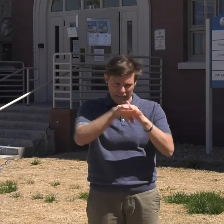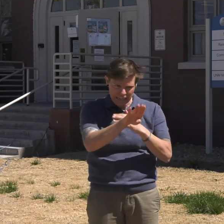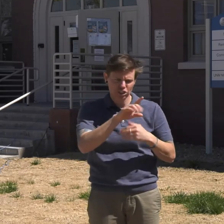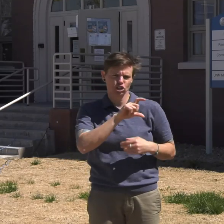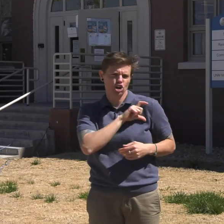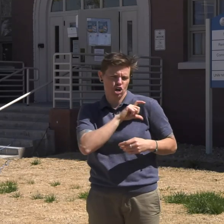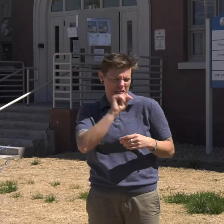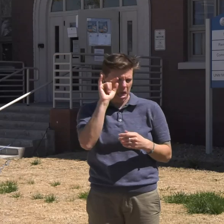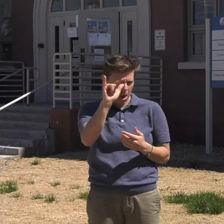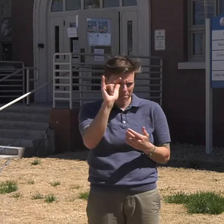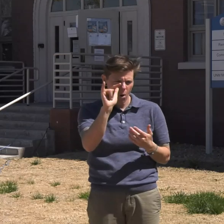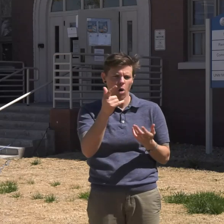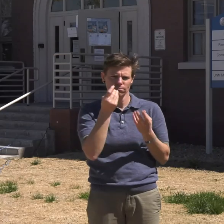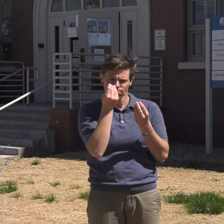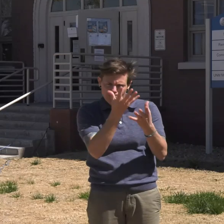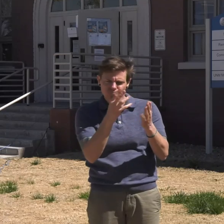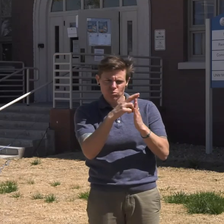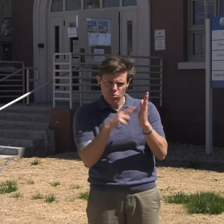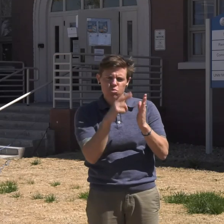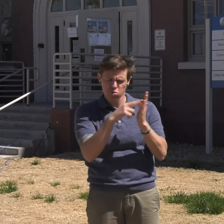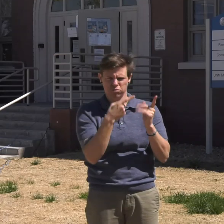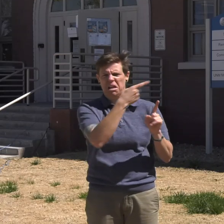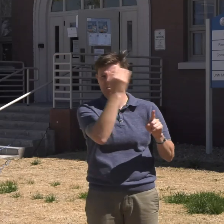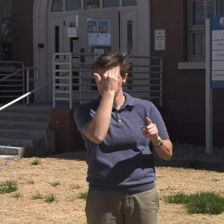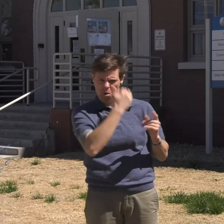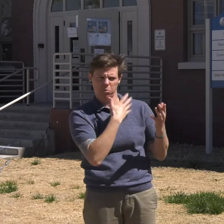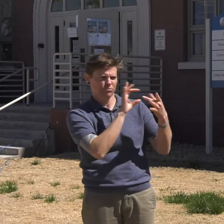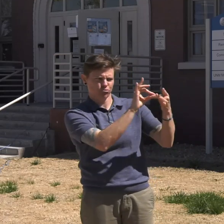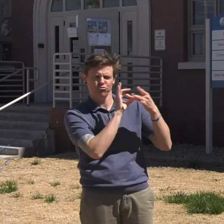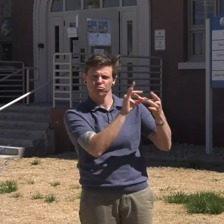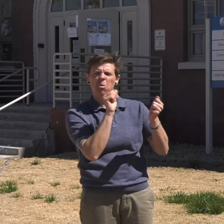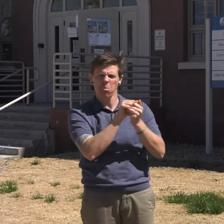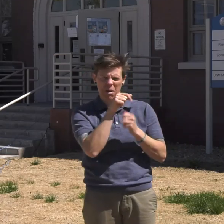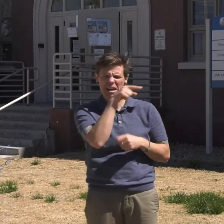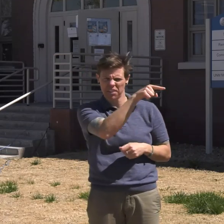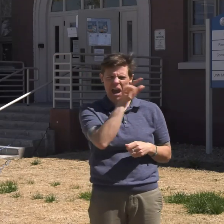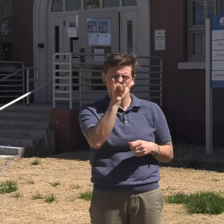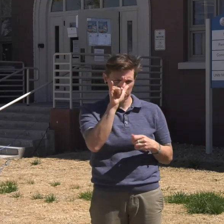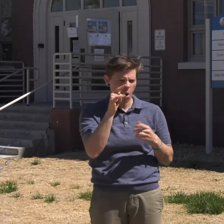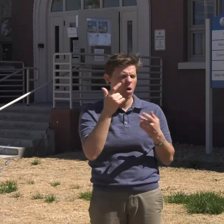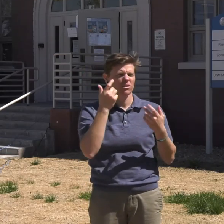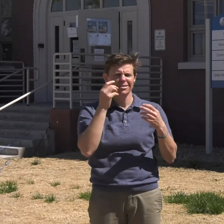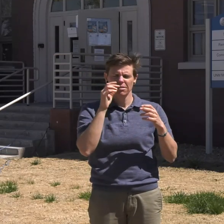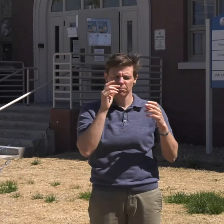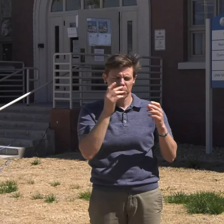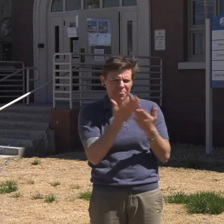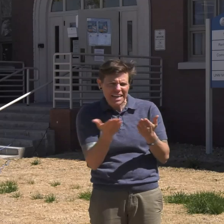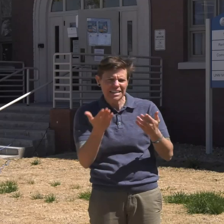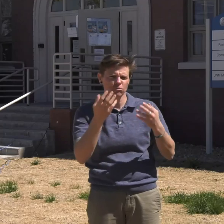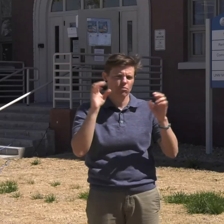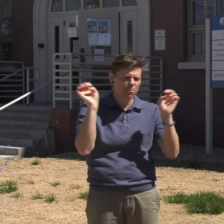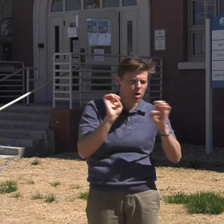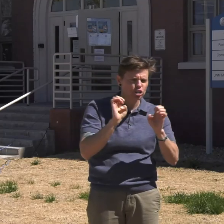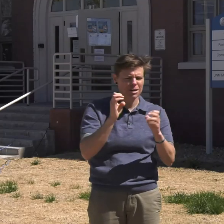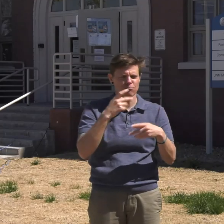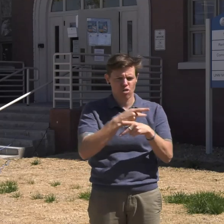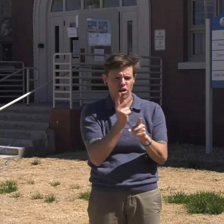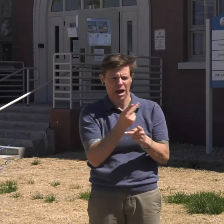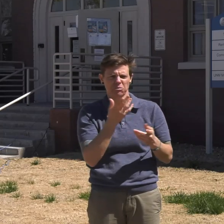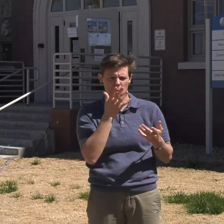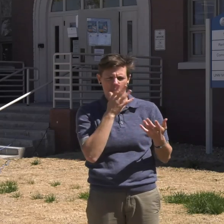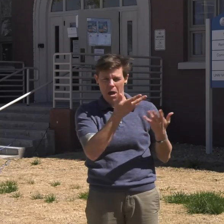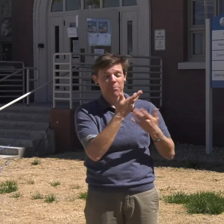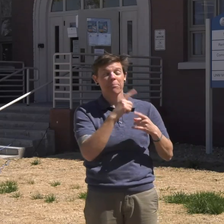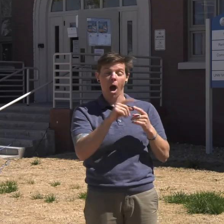of the airport and we're in the right place with respect to emergency services, cargo, and otherwise almost zero travelers.